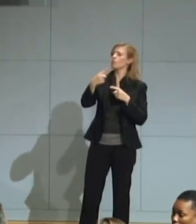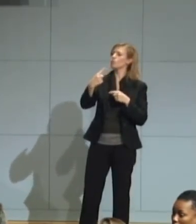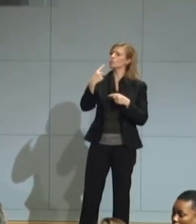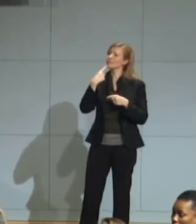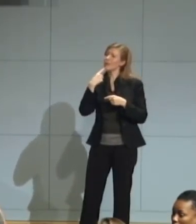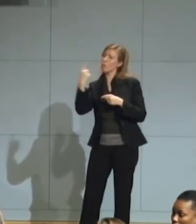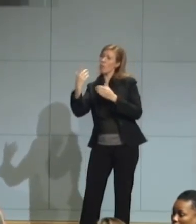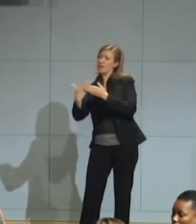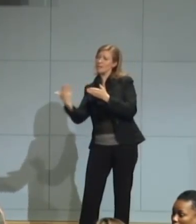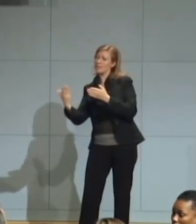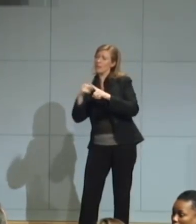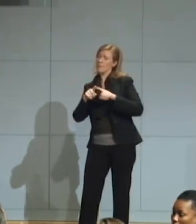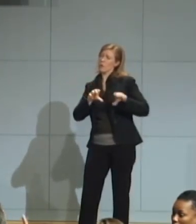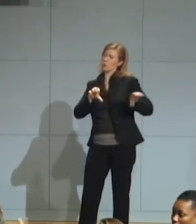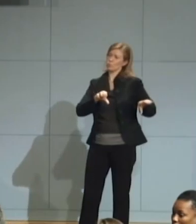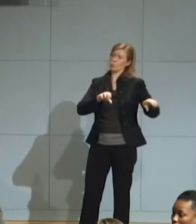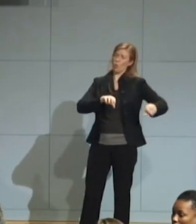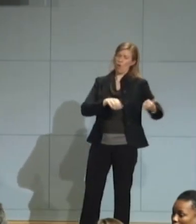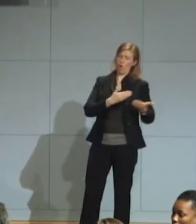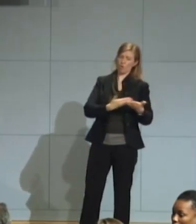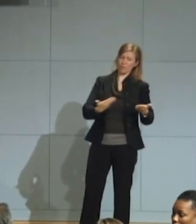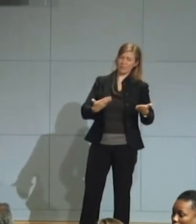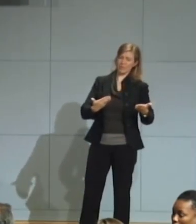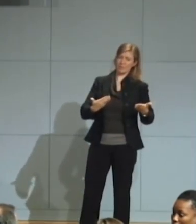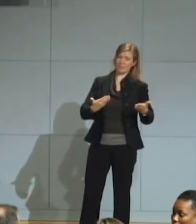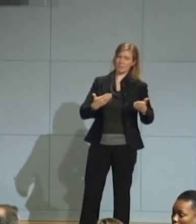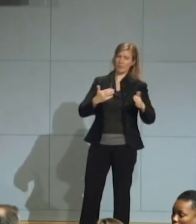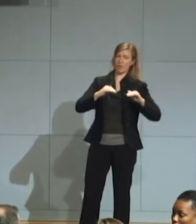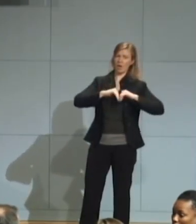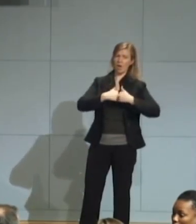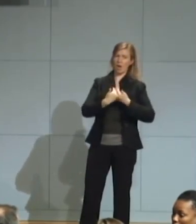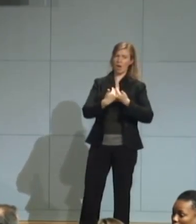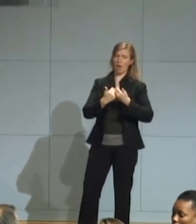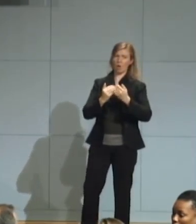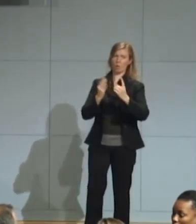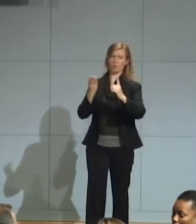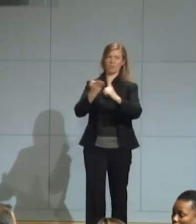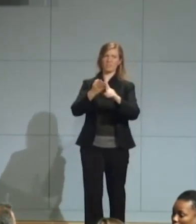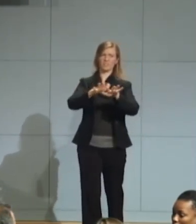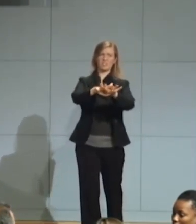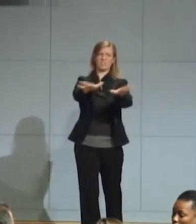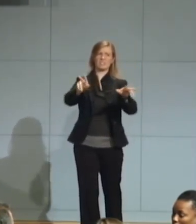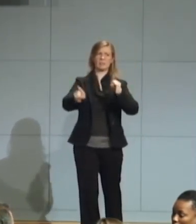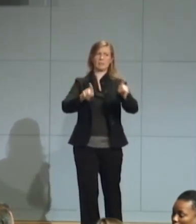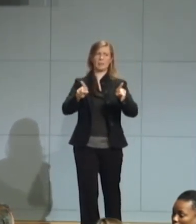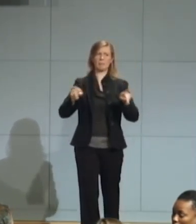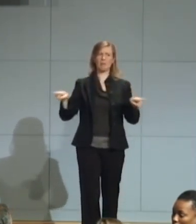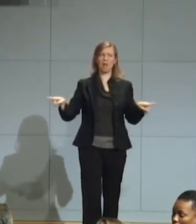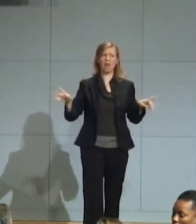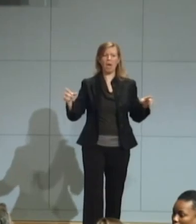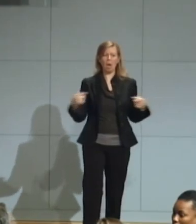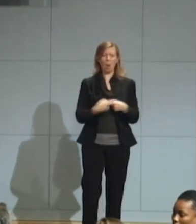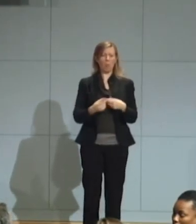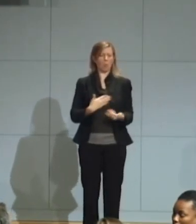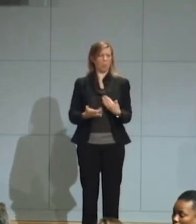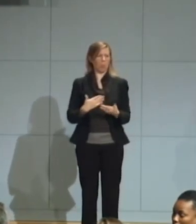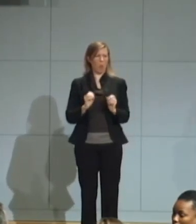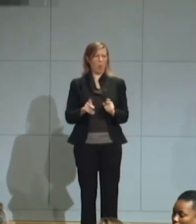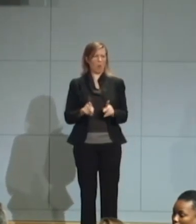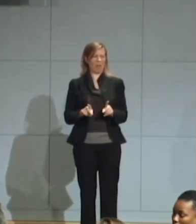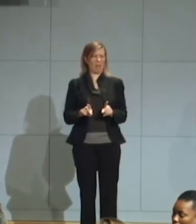problem in our schools is not those children. The problem are the tools that we're using to evaluate those